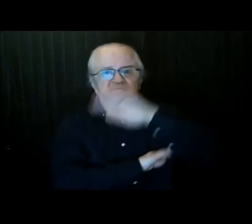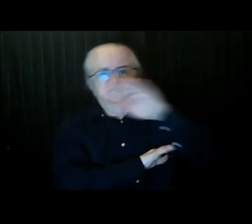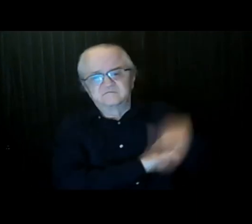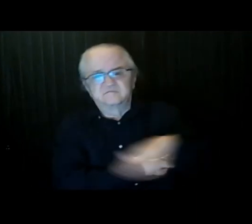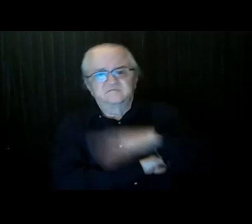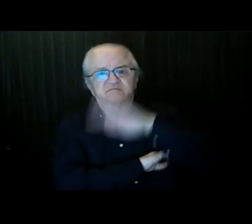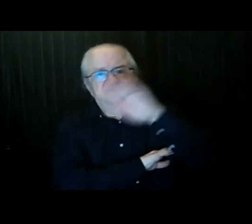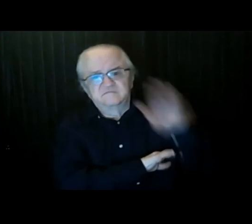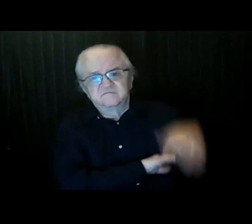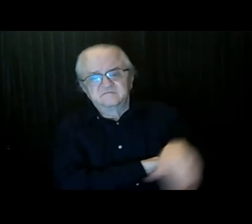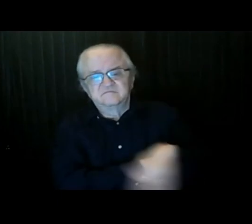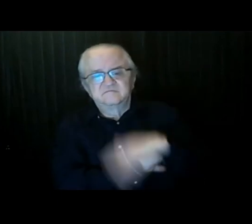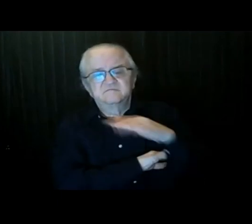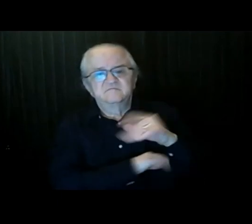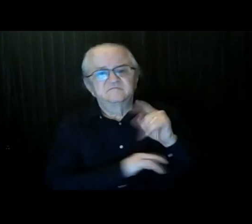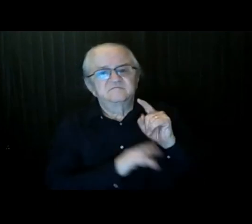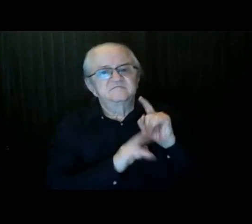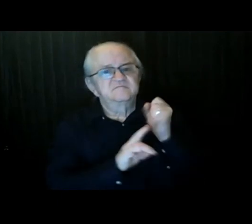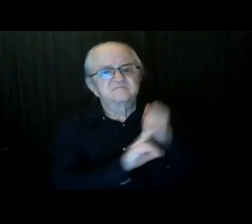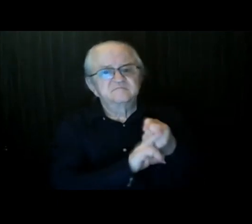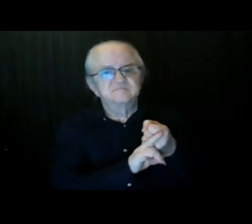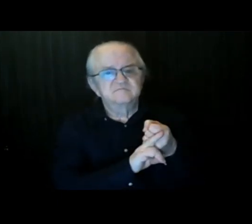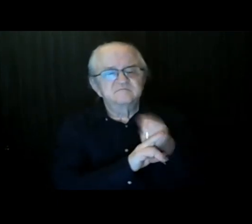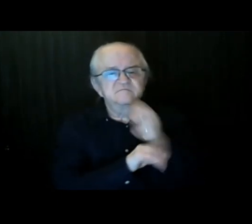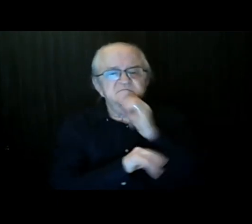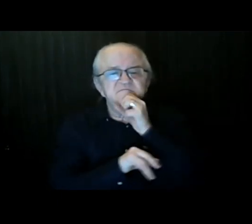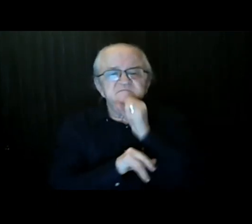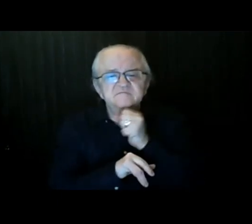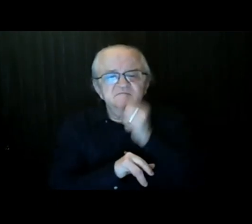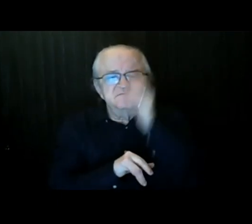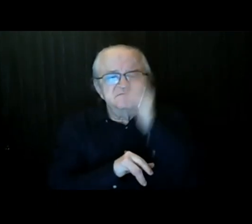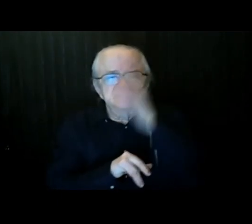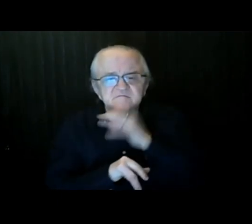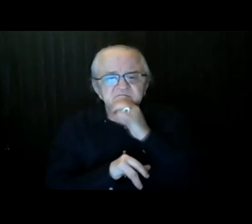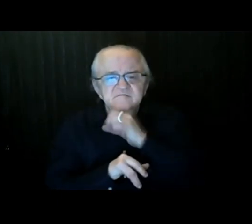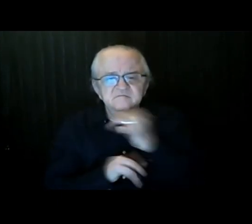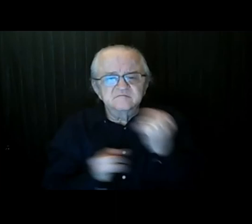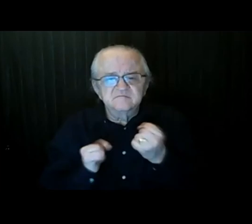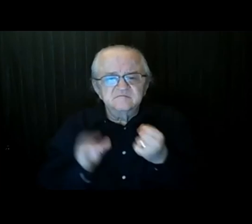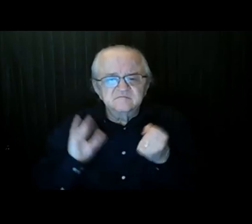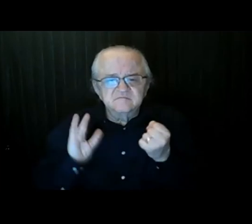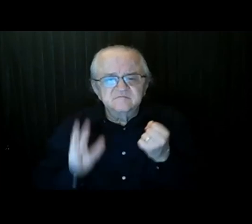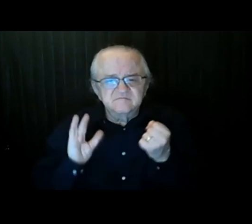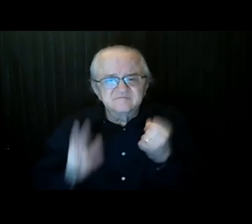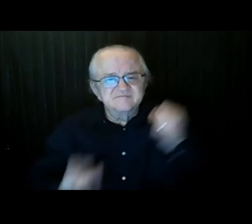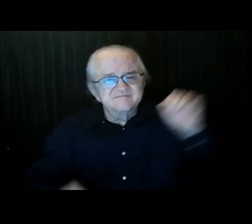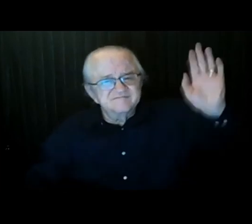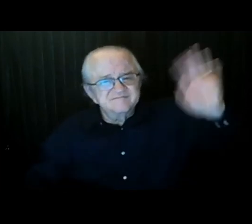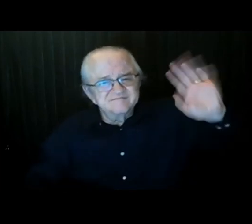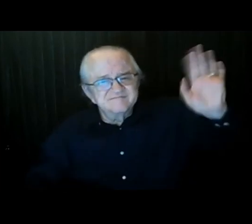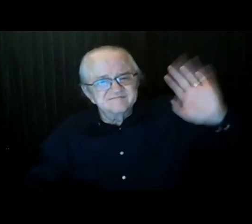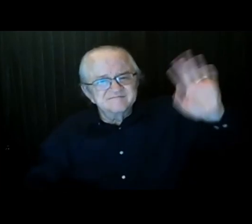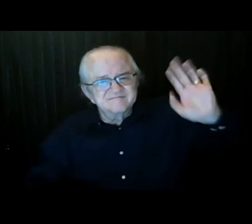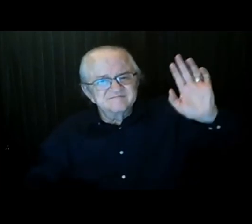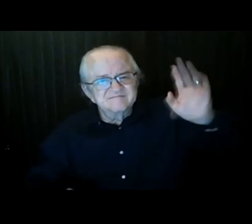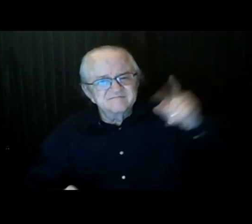Until one day, a little old man in a little old car started honking his horn and waving at me from the street.